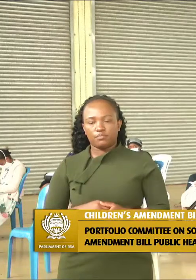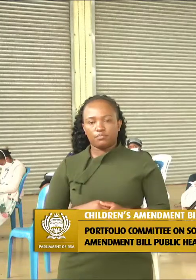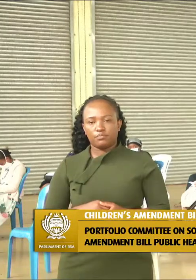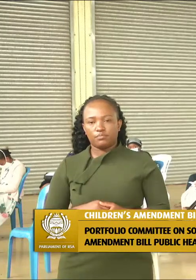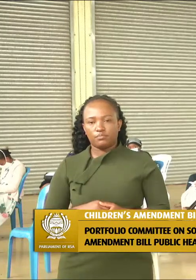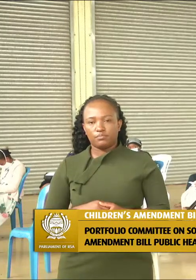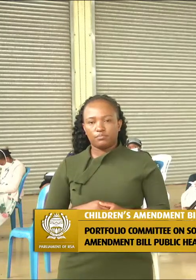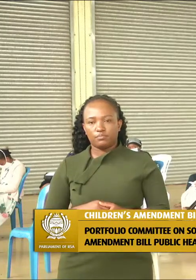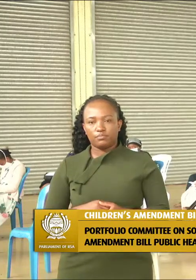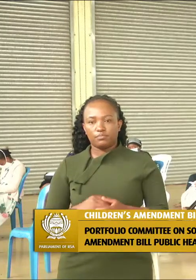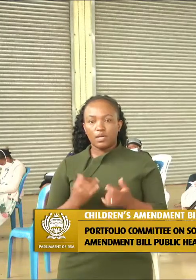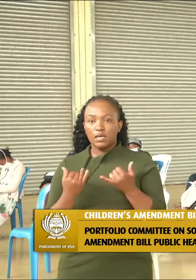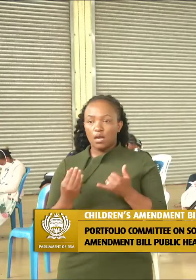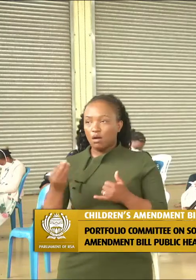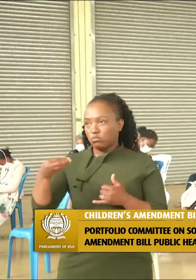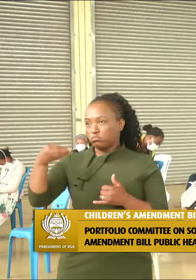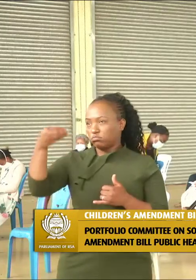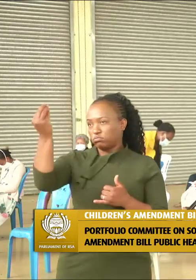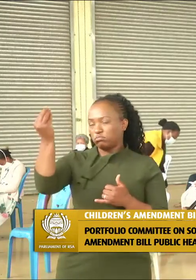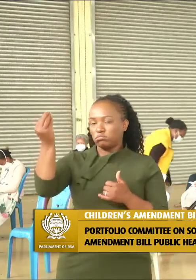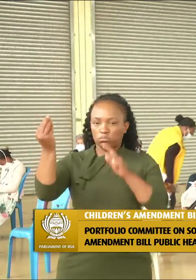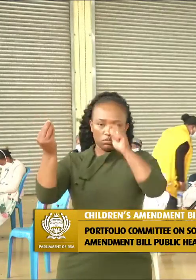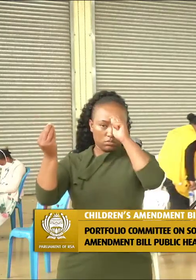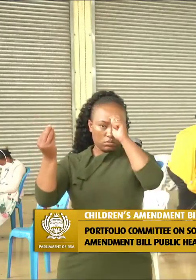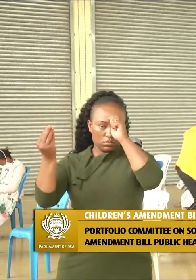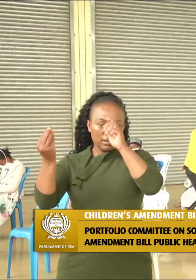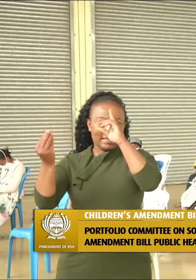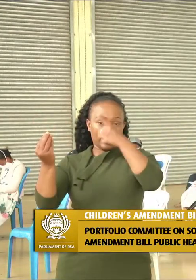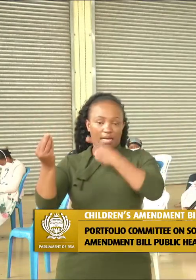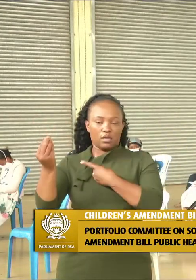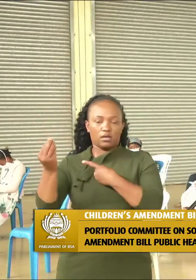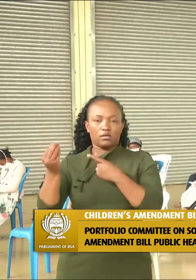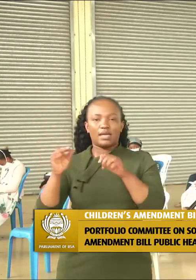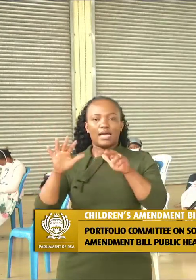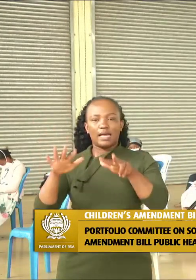He's now 18 years old. Manje uneminyaka engu-18.